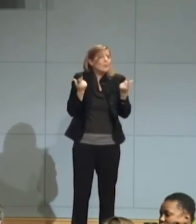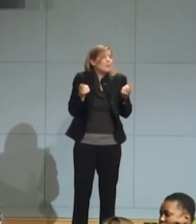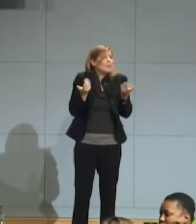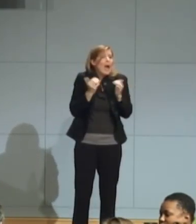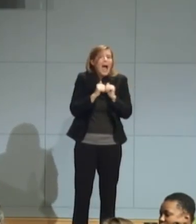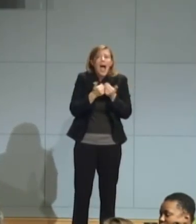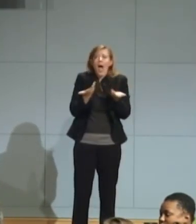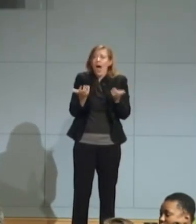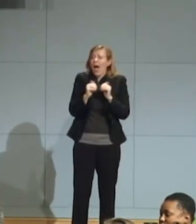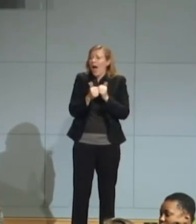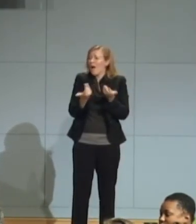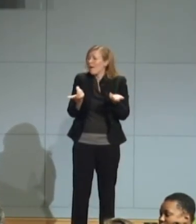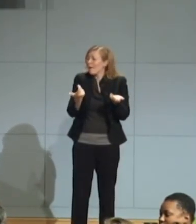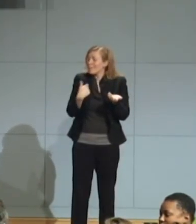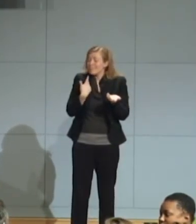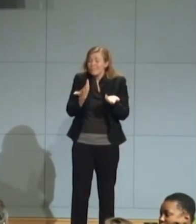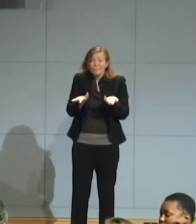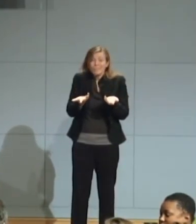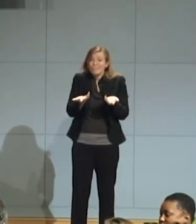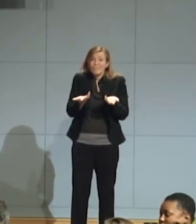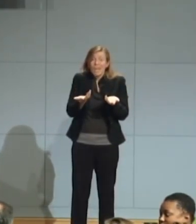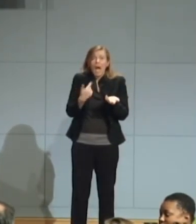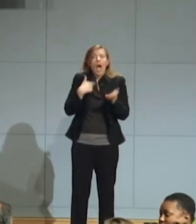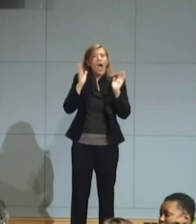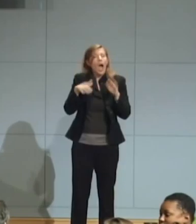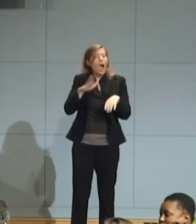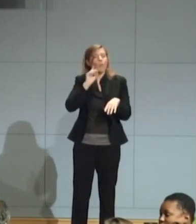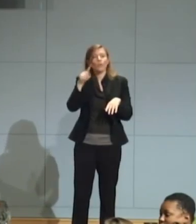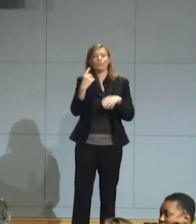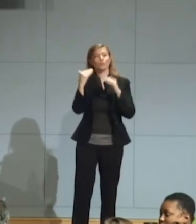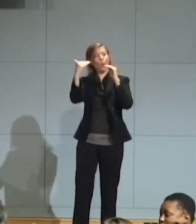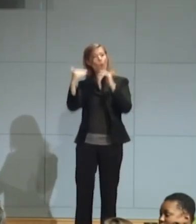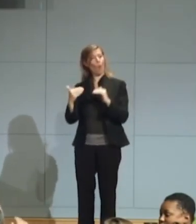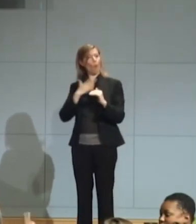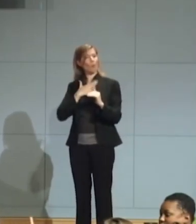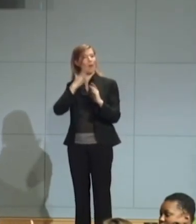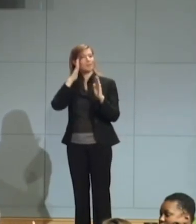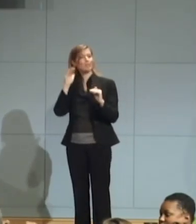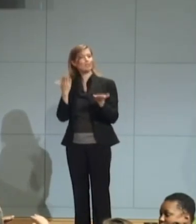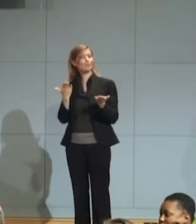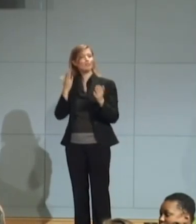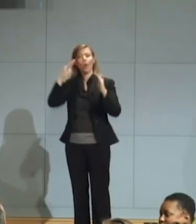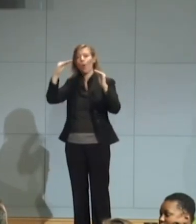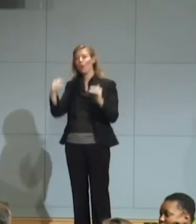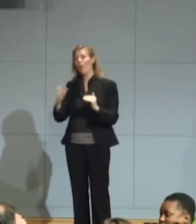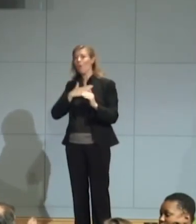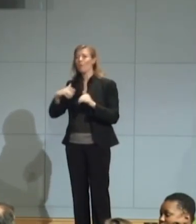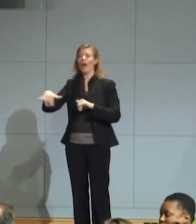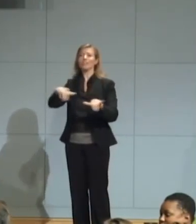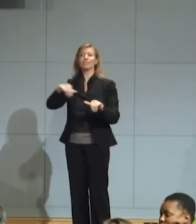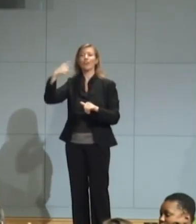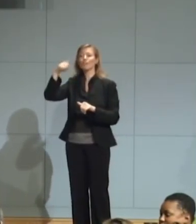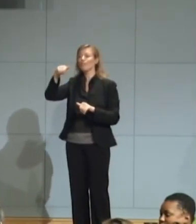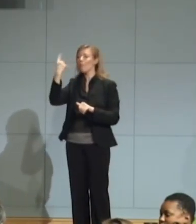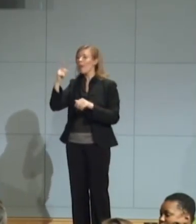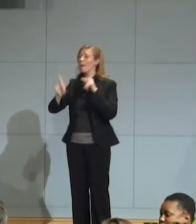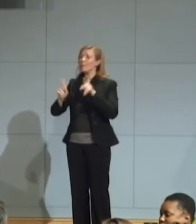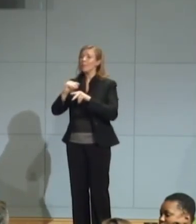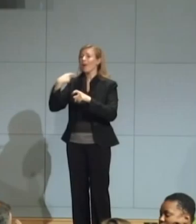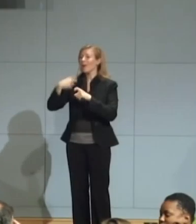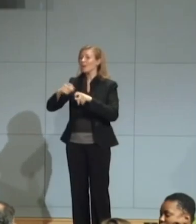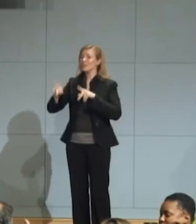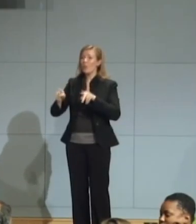like food support, or we talk about income support, paltry little income support, or housing assistance, or